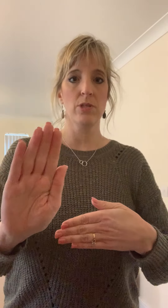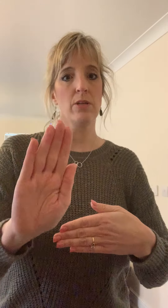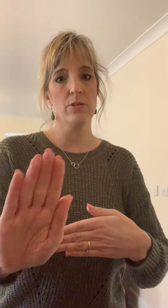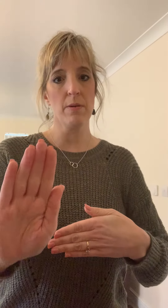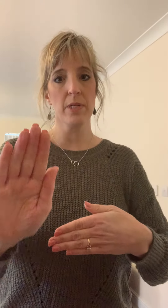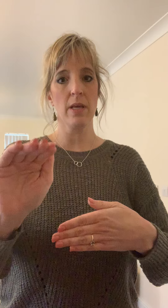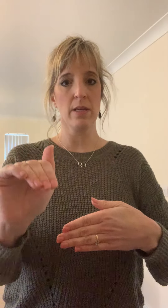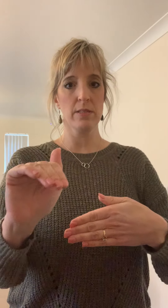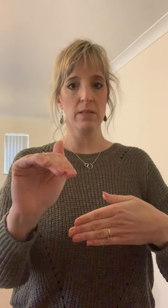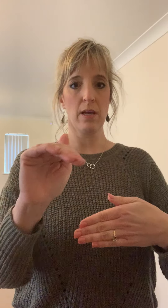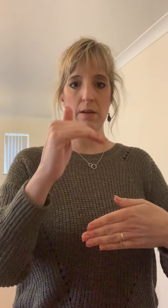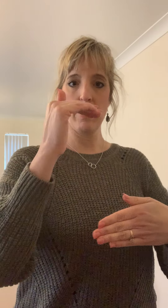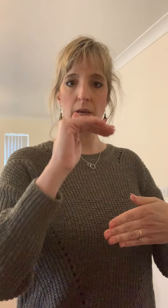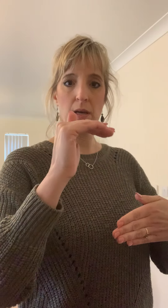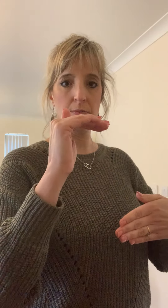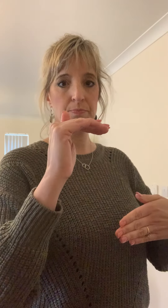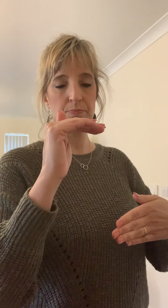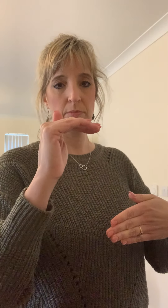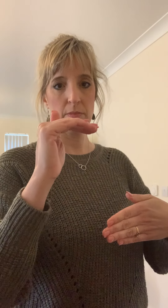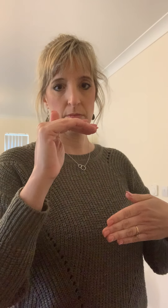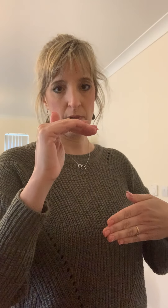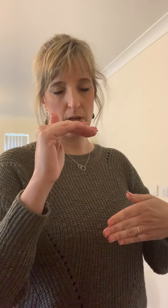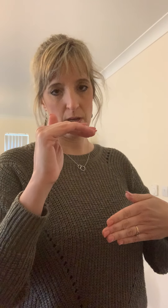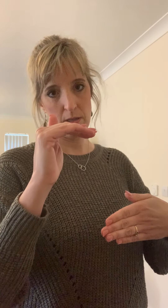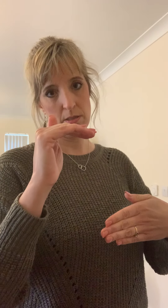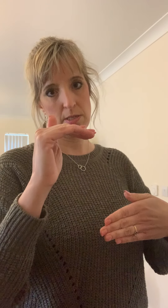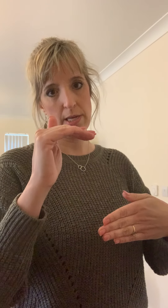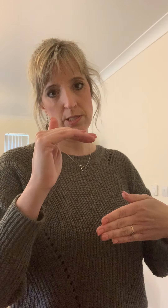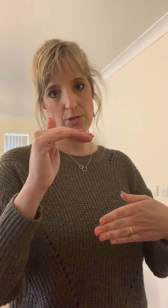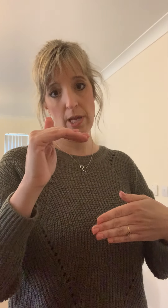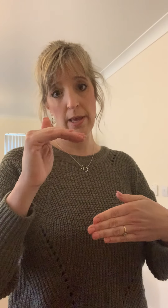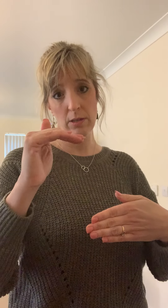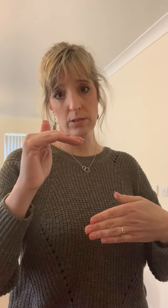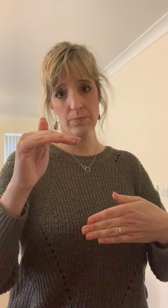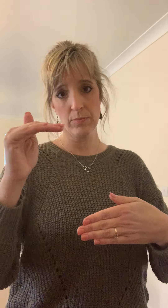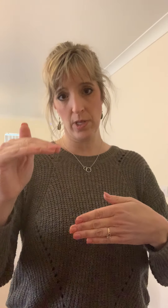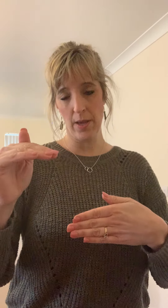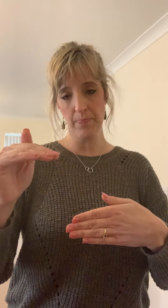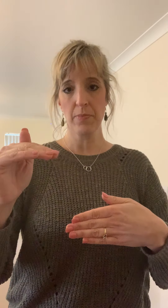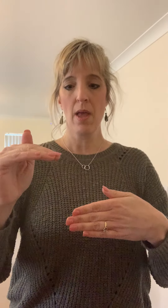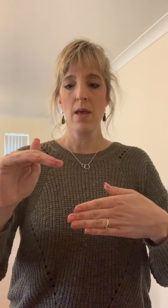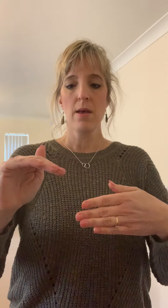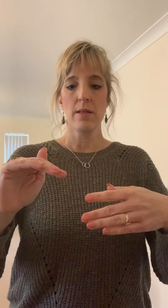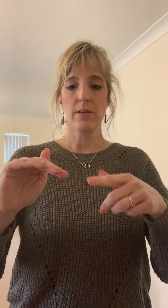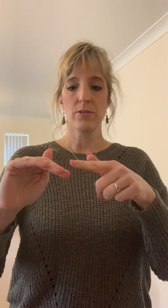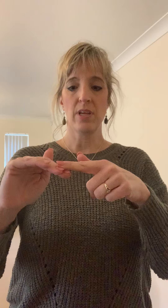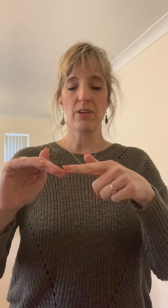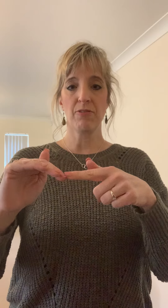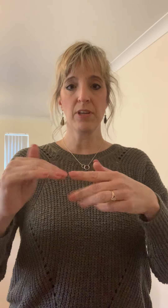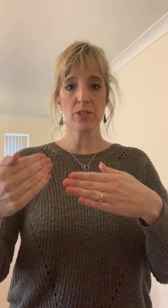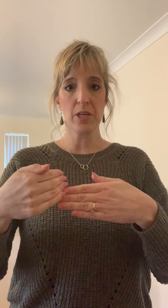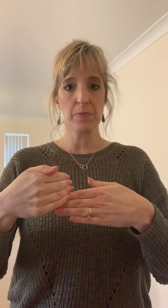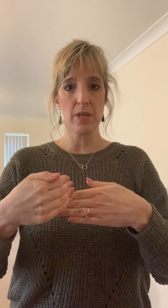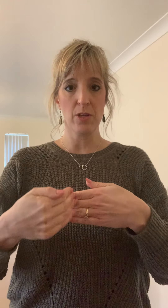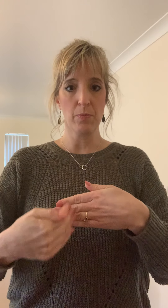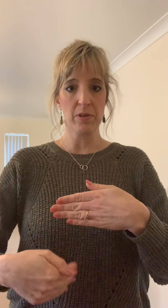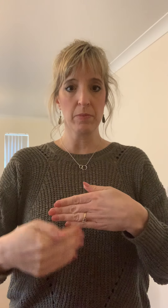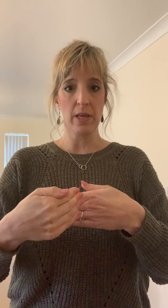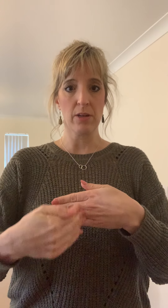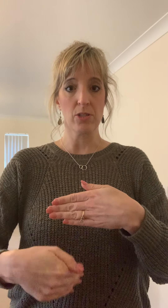your dominant hand and kind of make a 90-degree angle. Okay. Then you take your fingertips and you put them like here. So